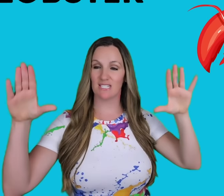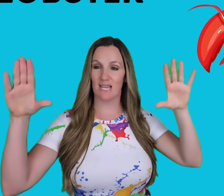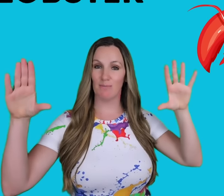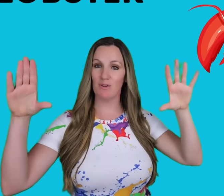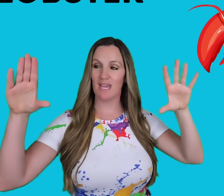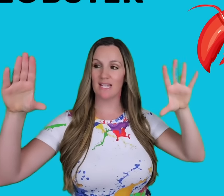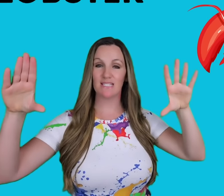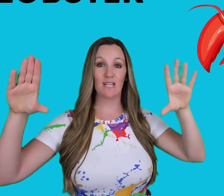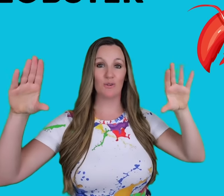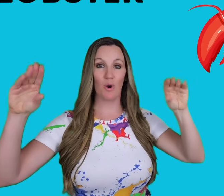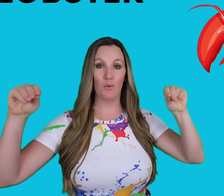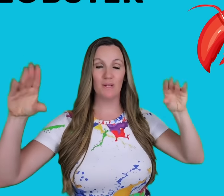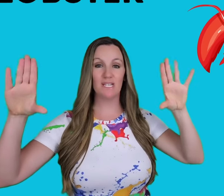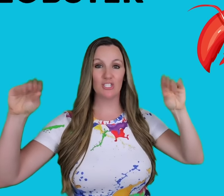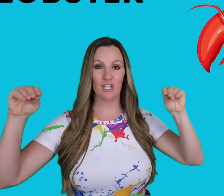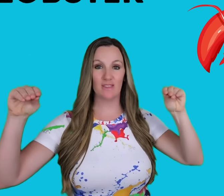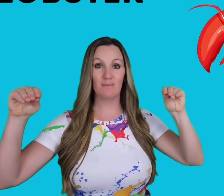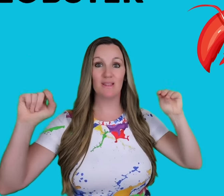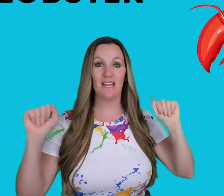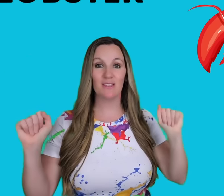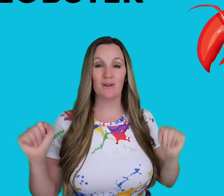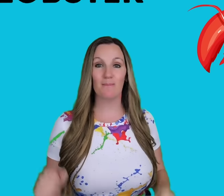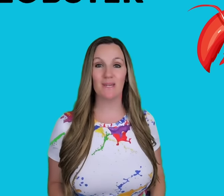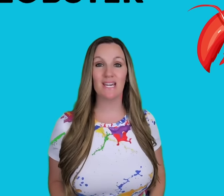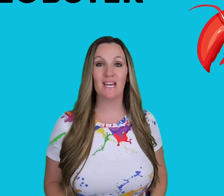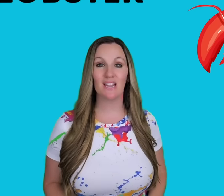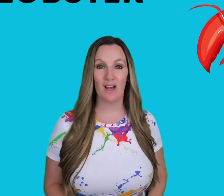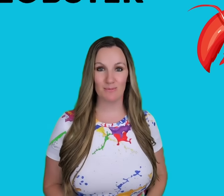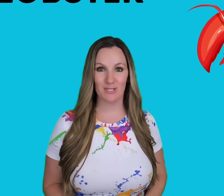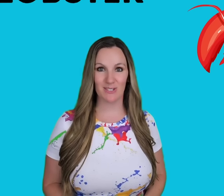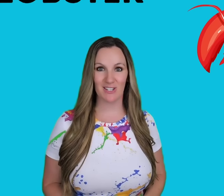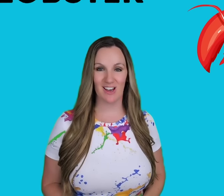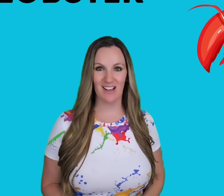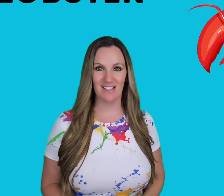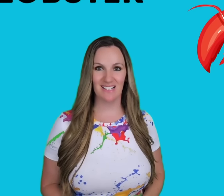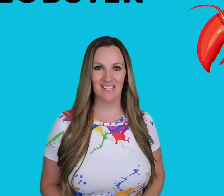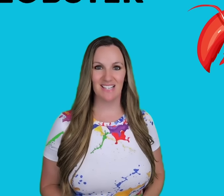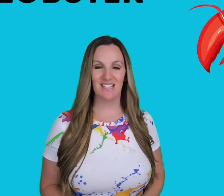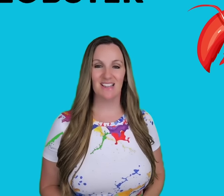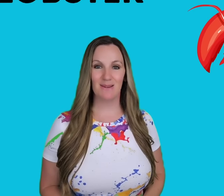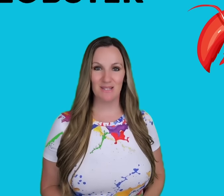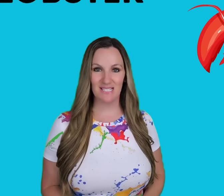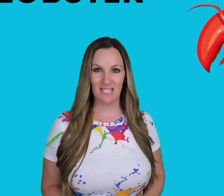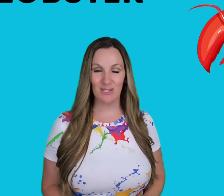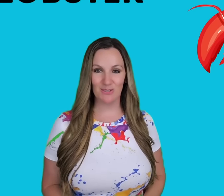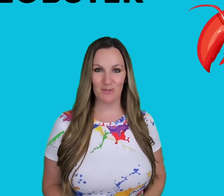both hands and you open and shut them like they're a big lobster claw. Let me see you do it.